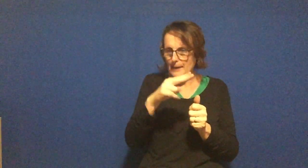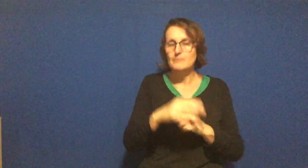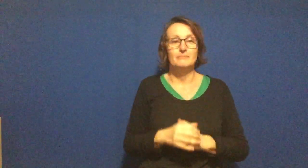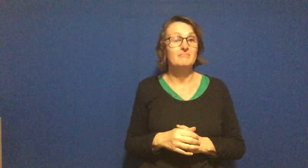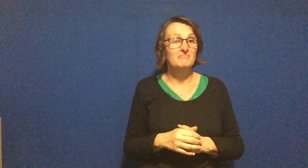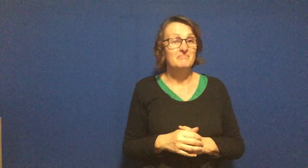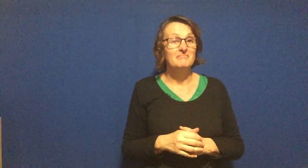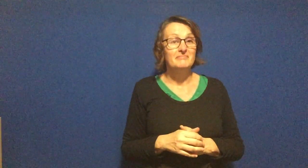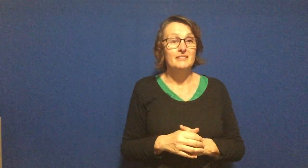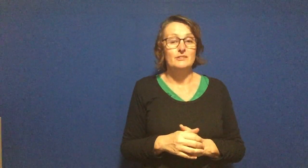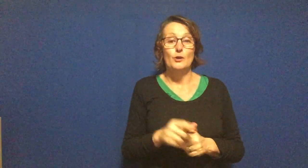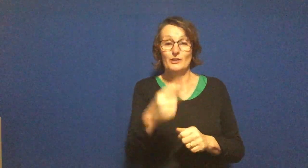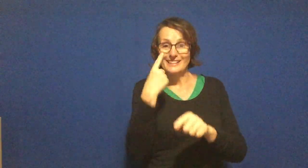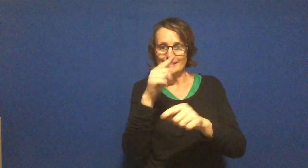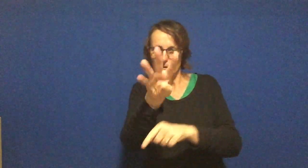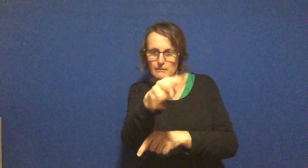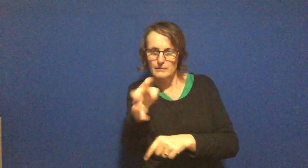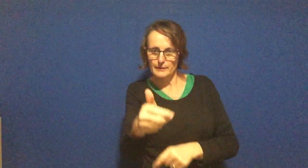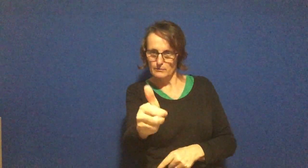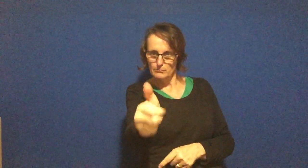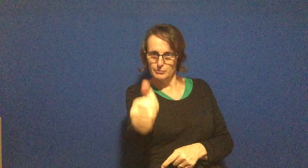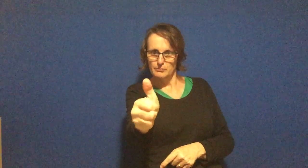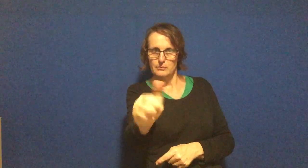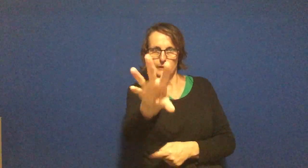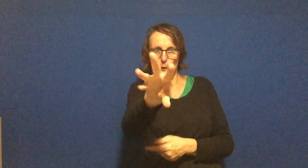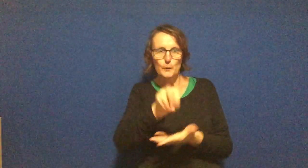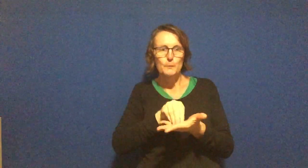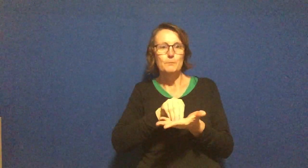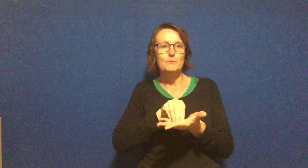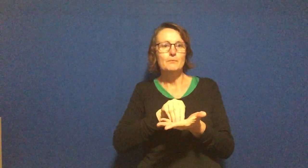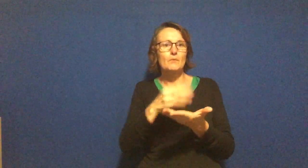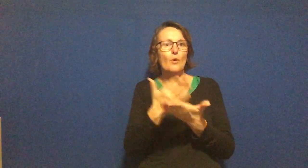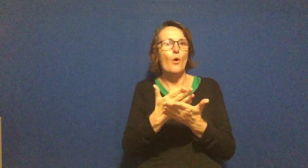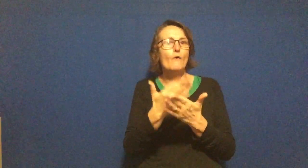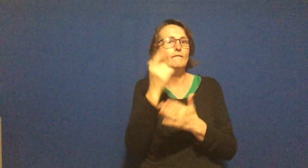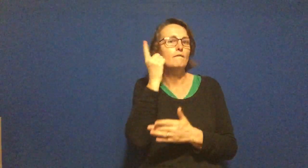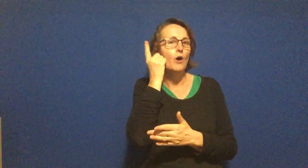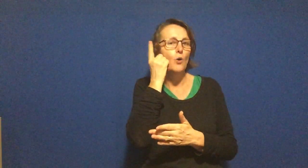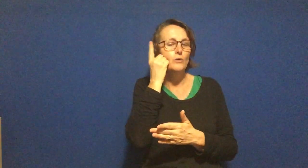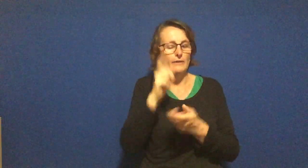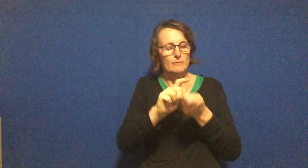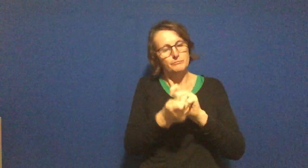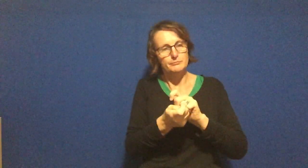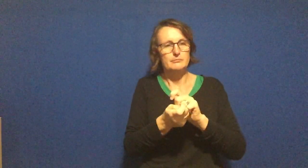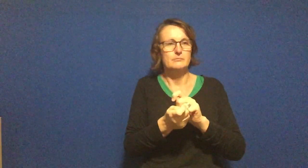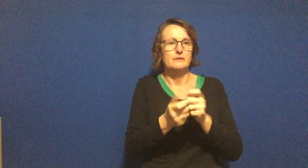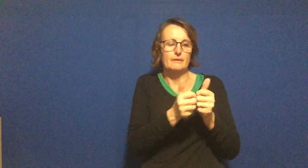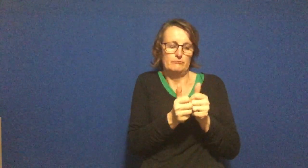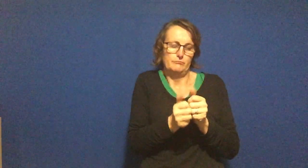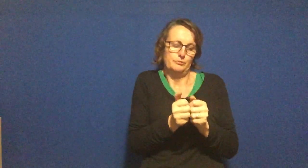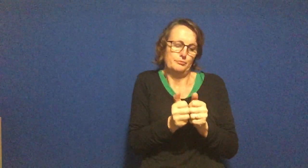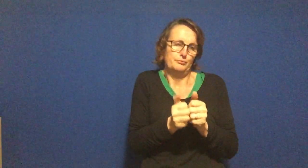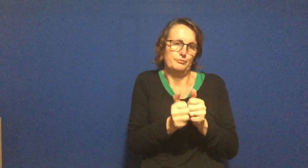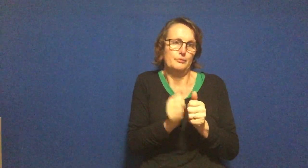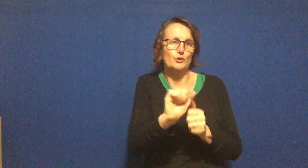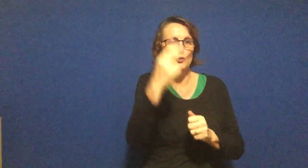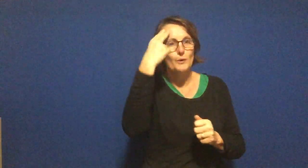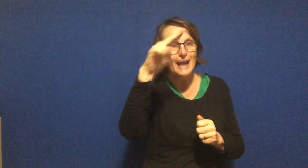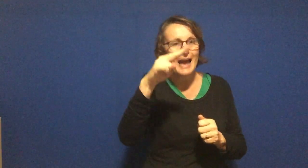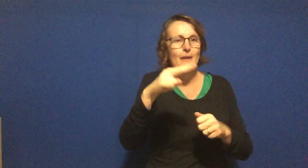point it with your camera and it picks it up, and even the dumbest phones these days have a camera, picks it up, you tap on it,